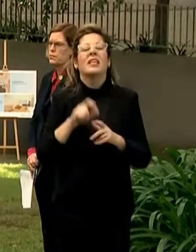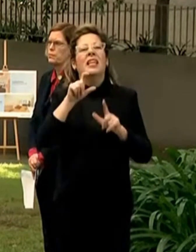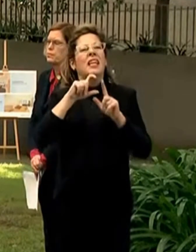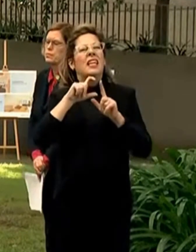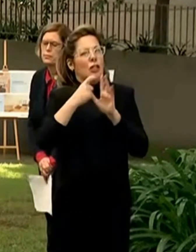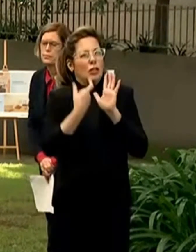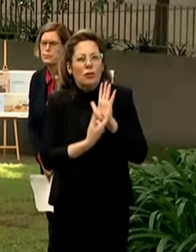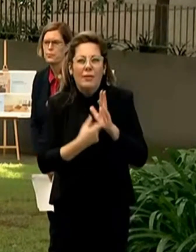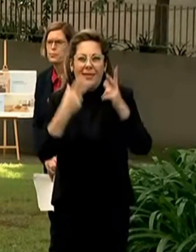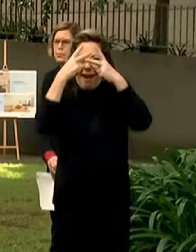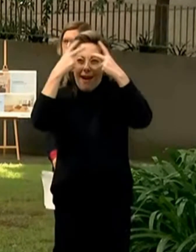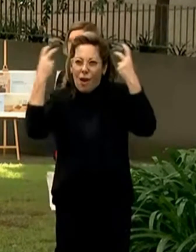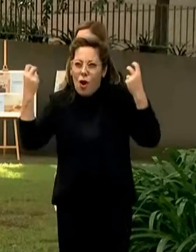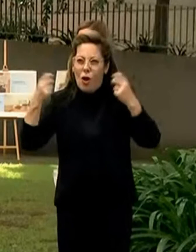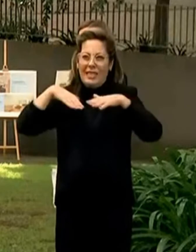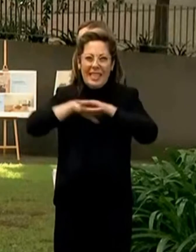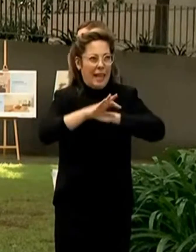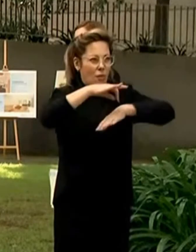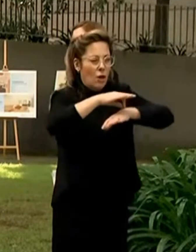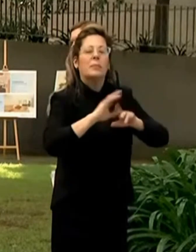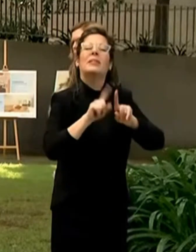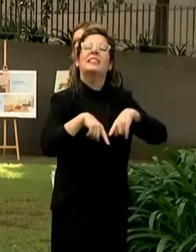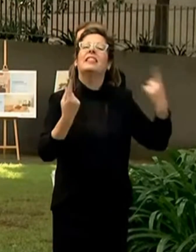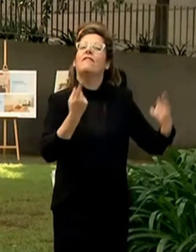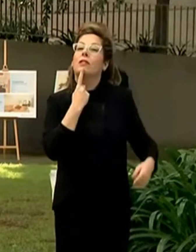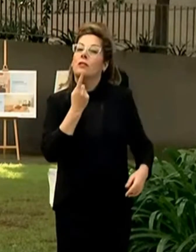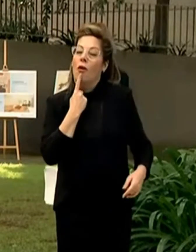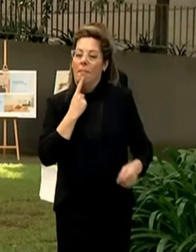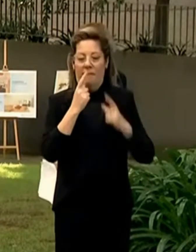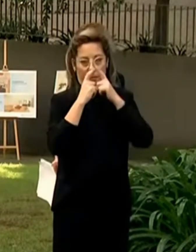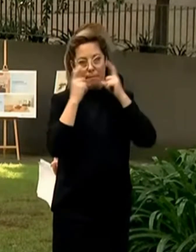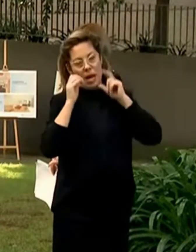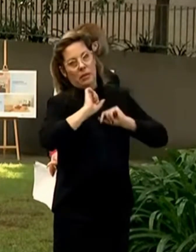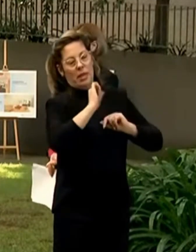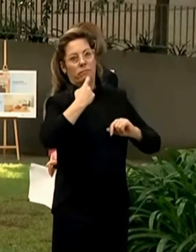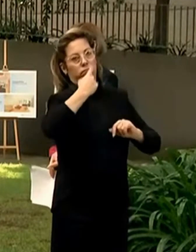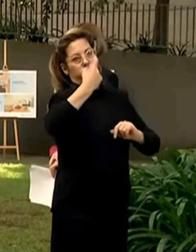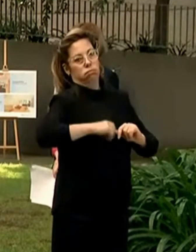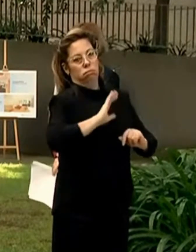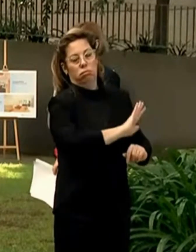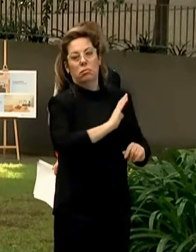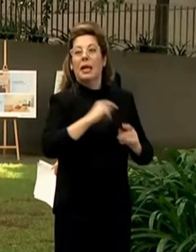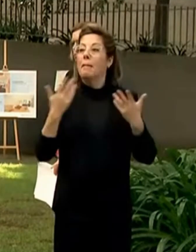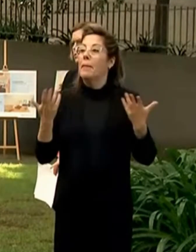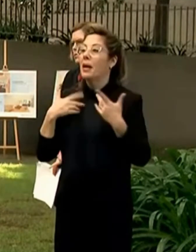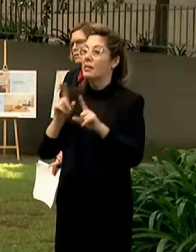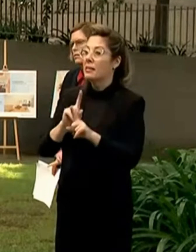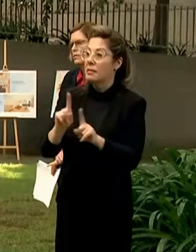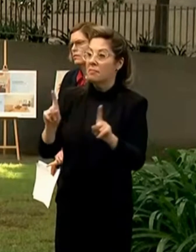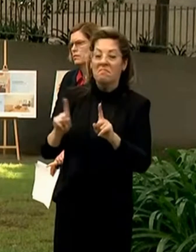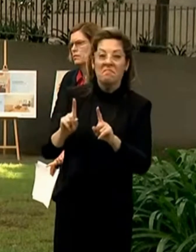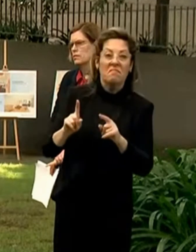dealing directly with potential COVID cases. But in terms of what is regarded as safe for New South Wales residents, certainly